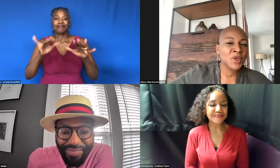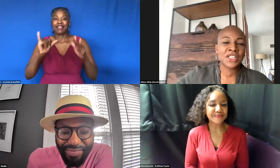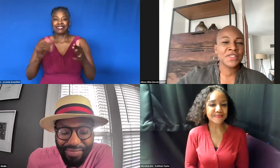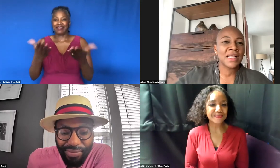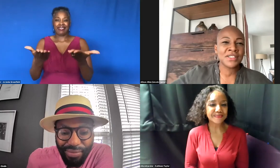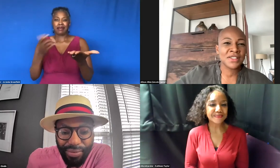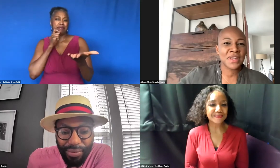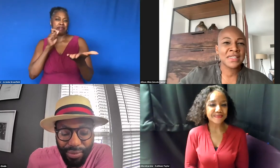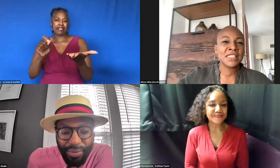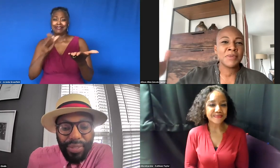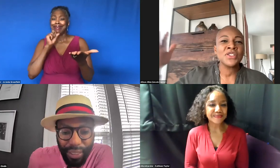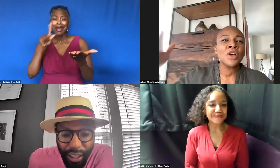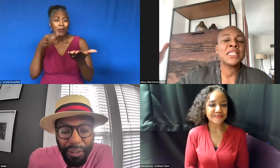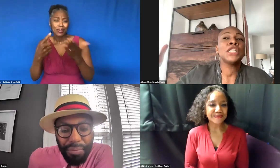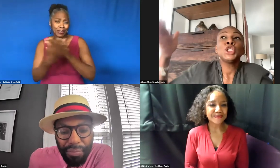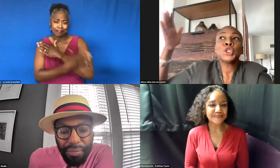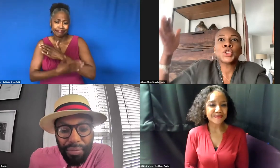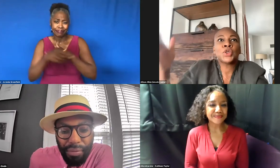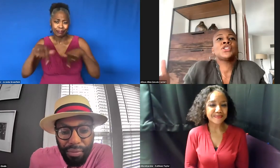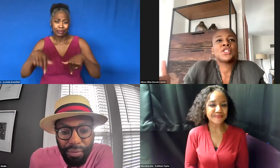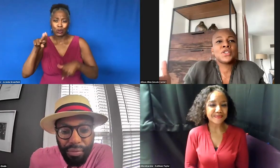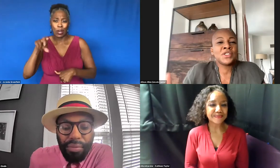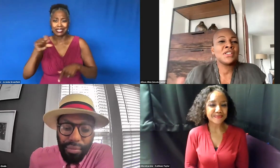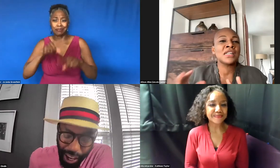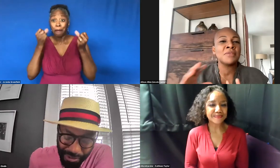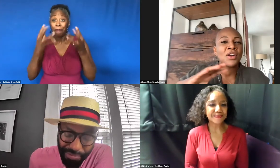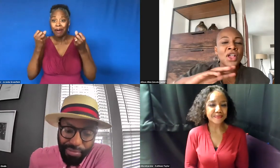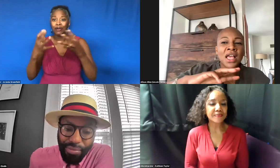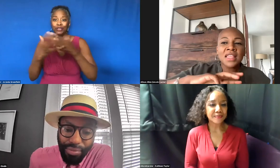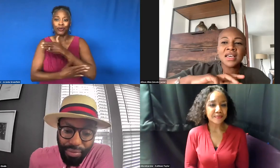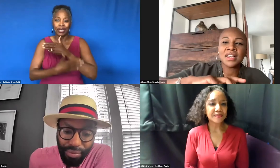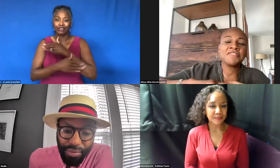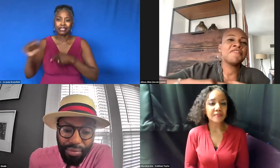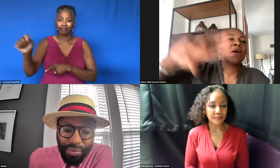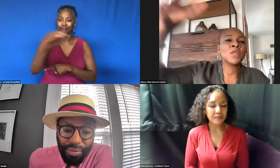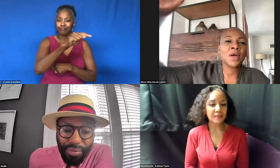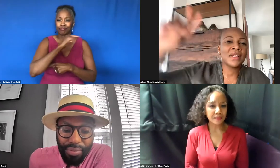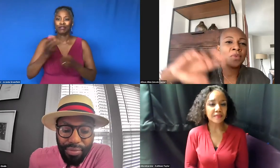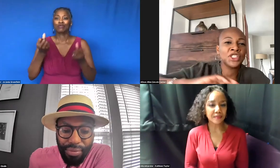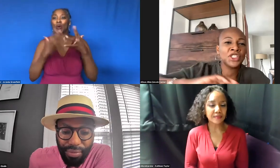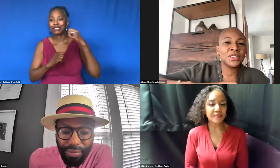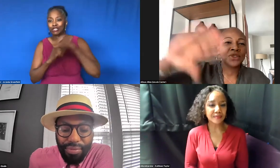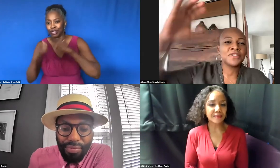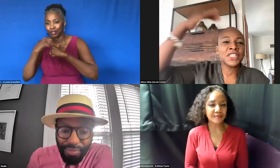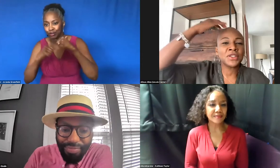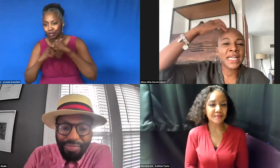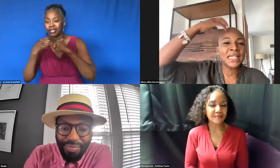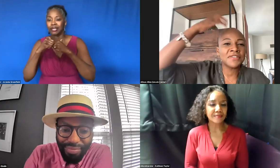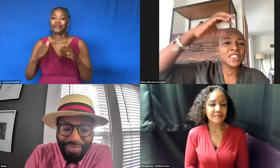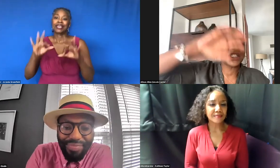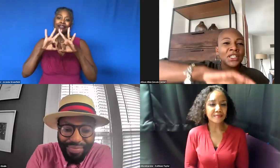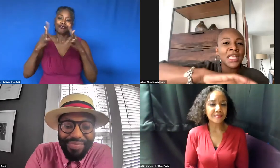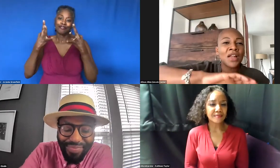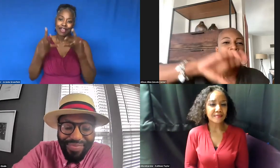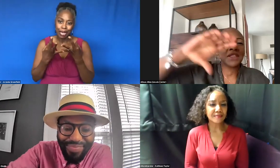in multiple countries, not just the United States, but there's so many structures. We just talked about the family one, in which you're sort of